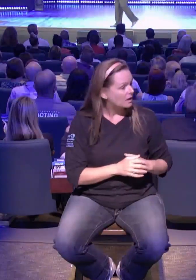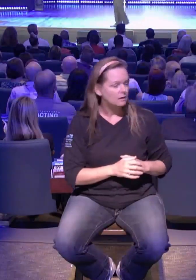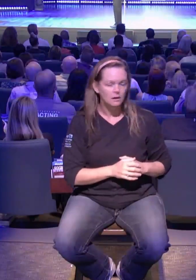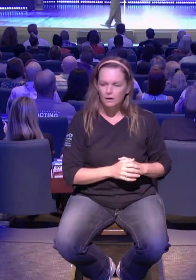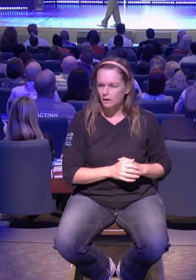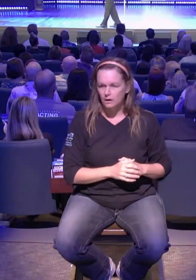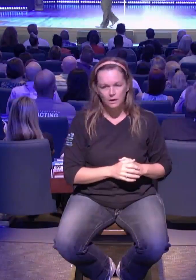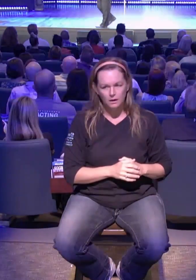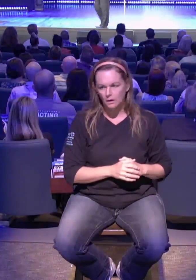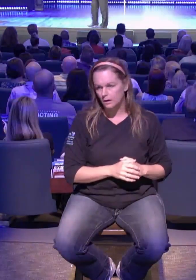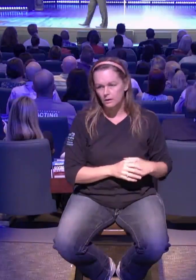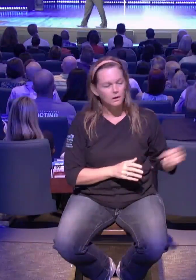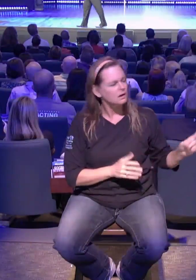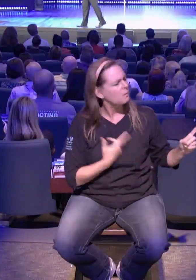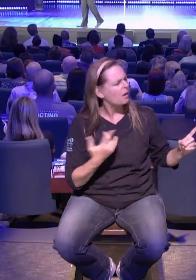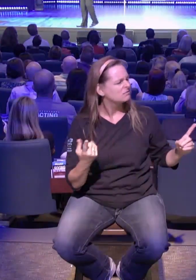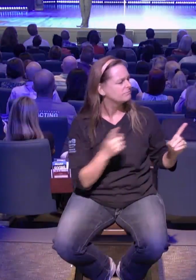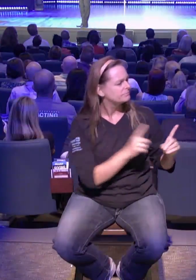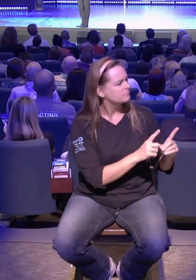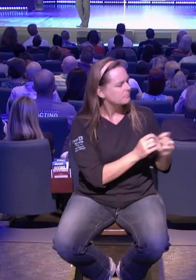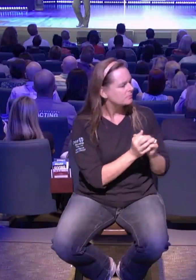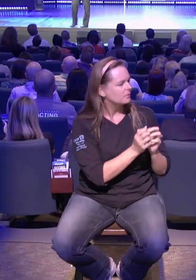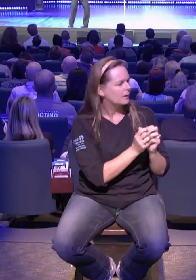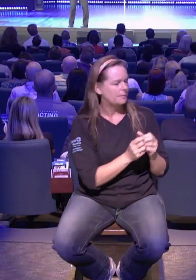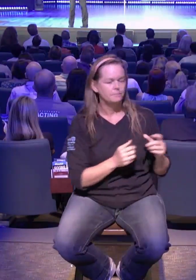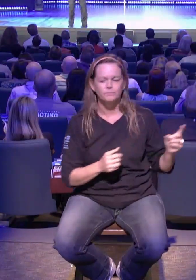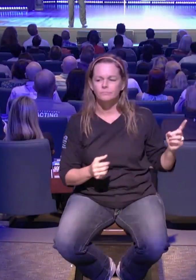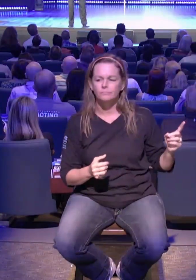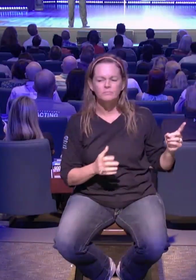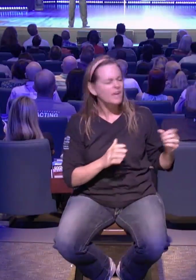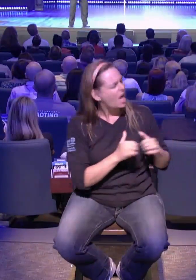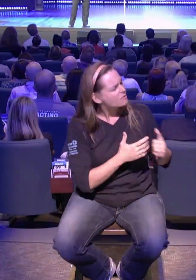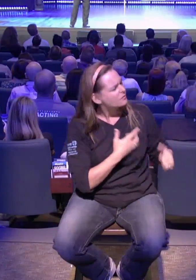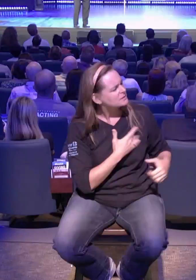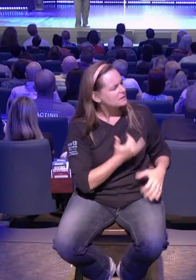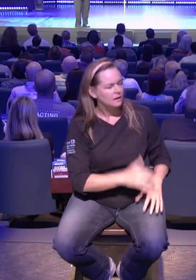into Rob until one day it became very clear to Rob,